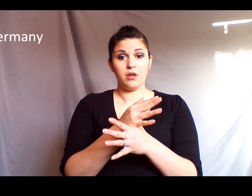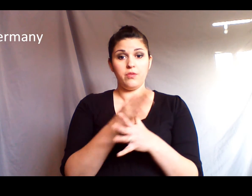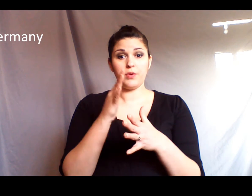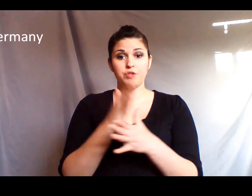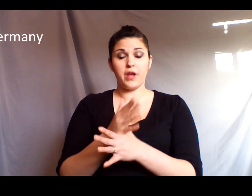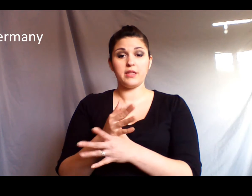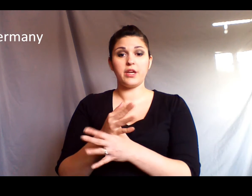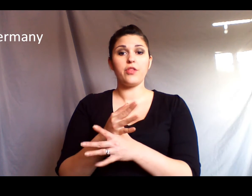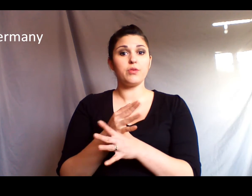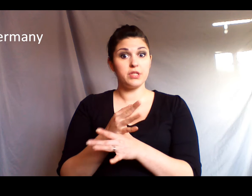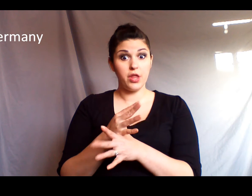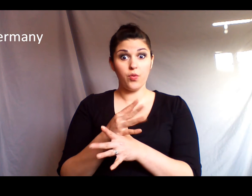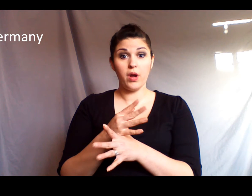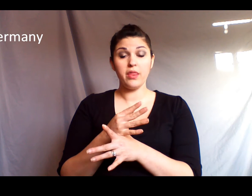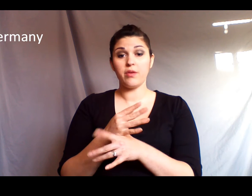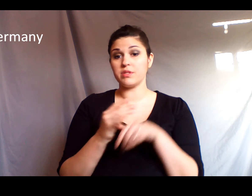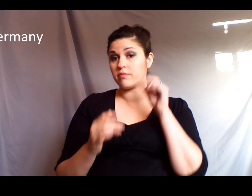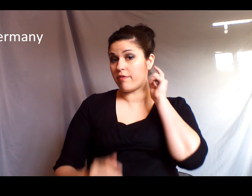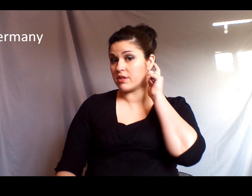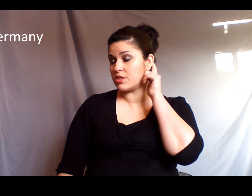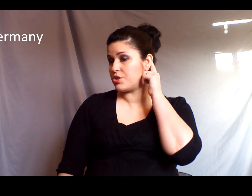You put your hands here. There was another one that was in reference to